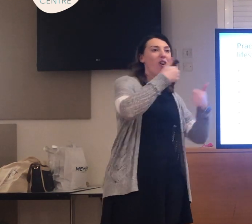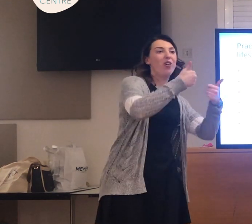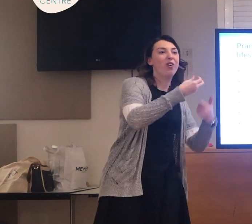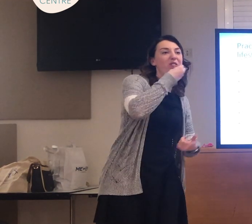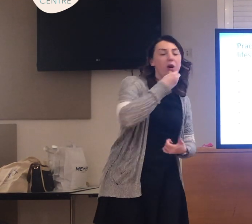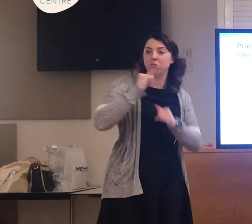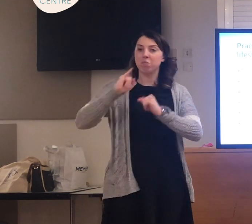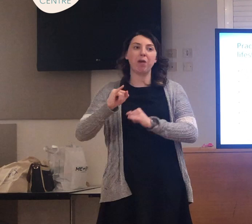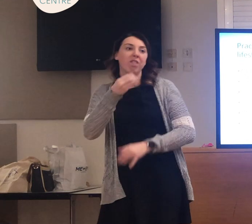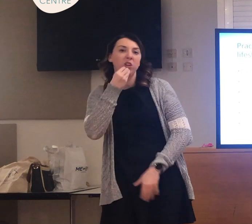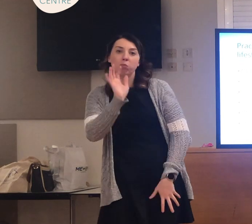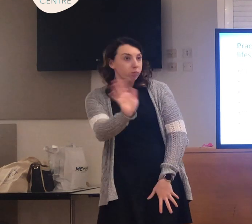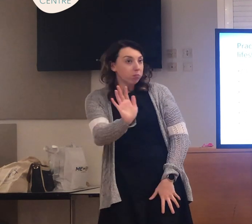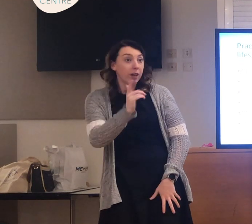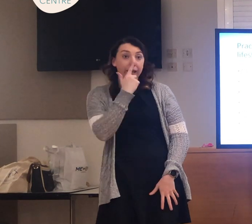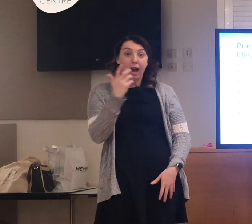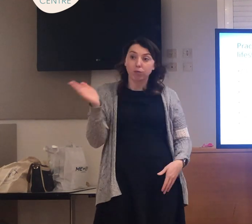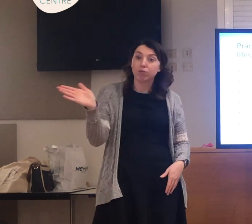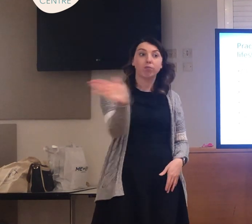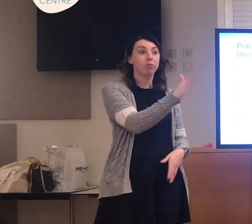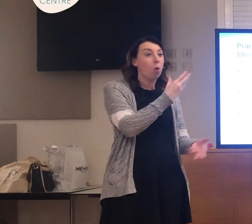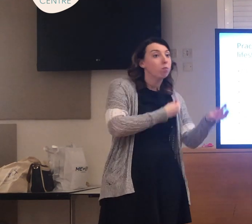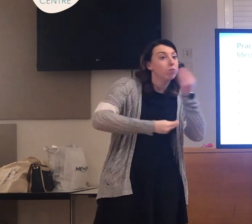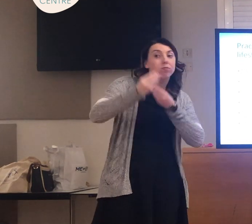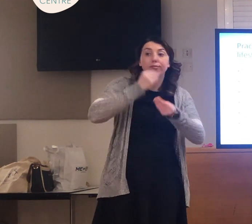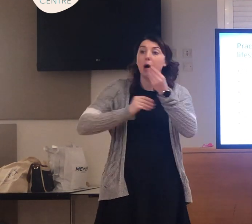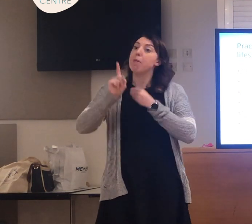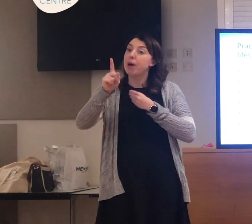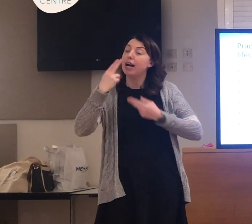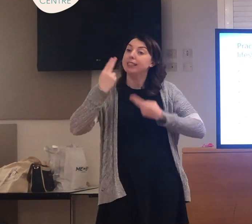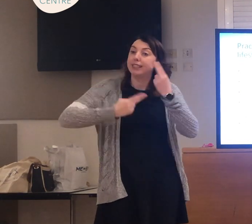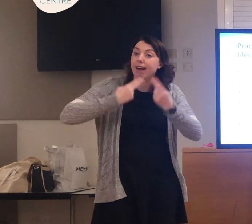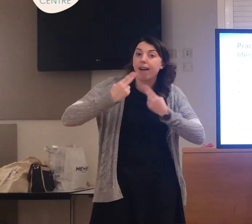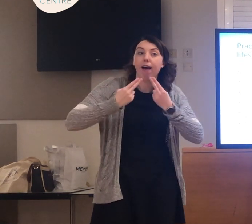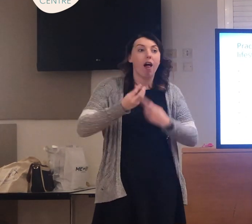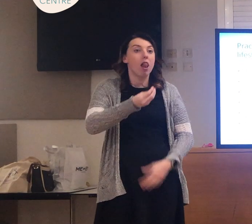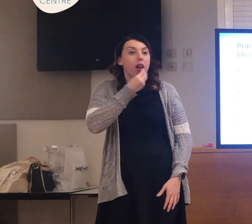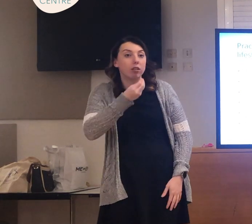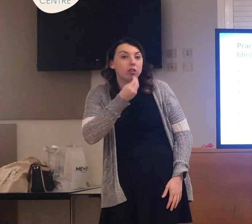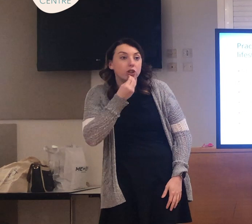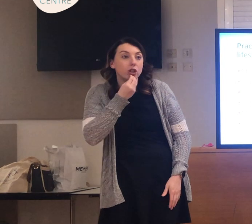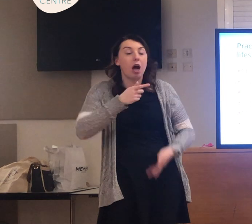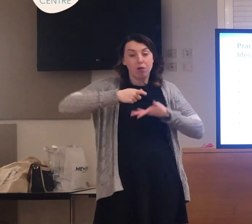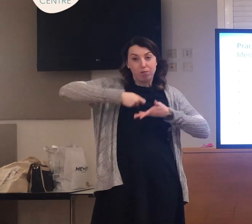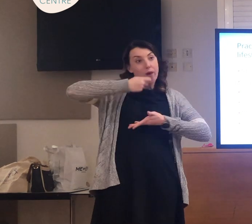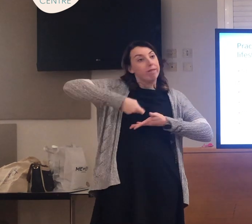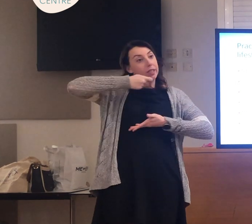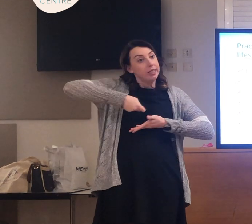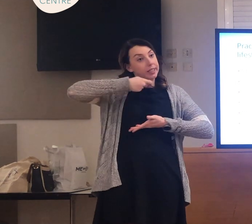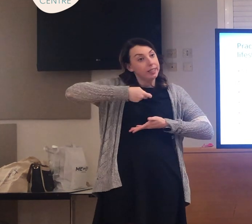eat anything you want. But when it comes to your dinner and your lunch and your